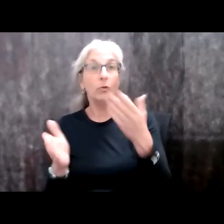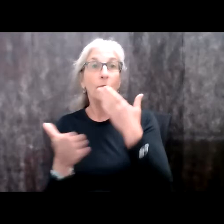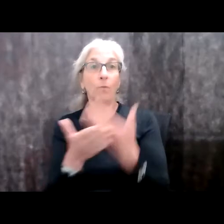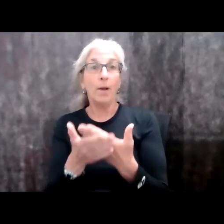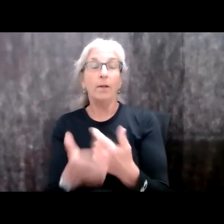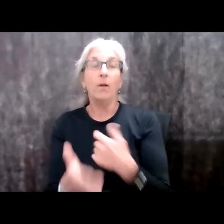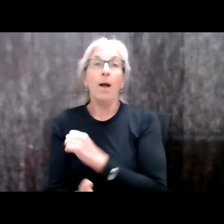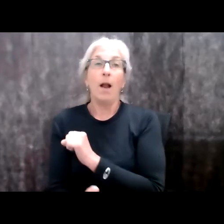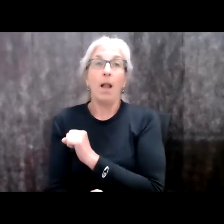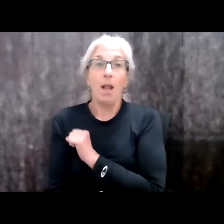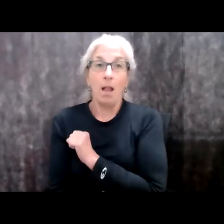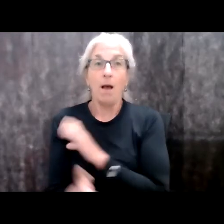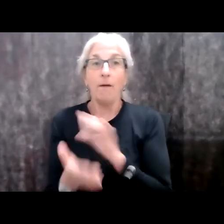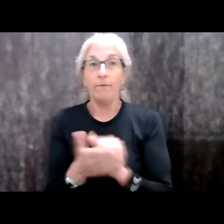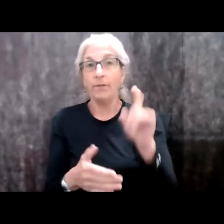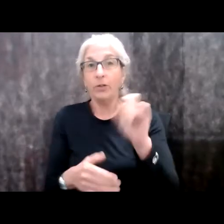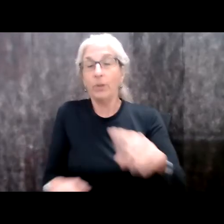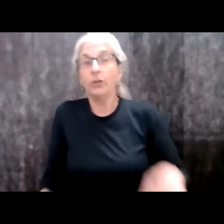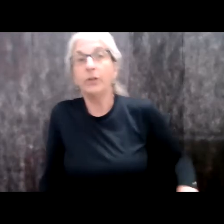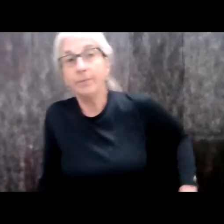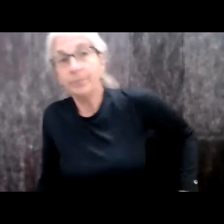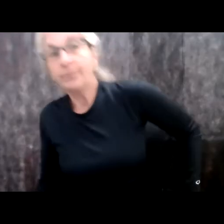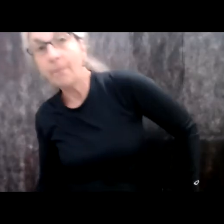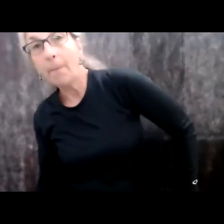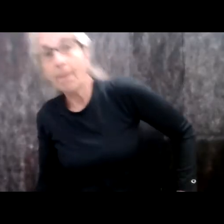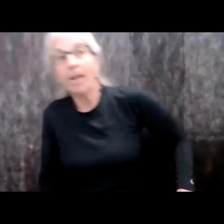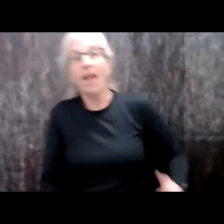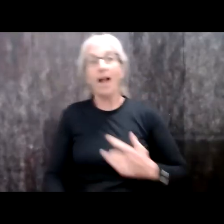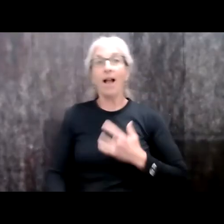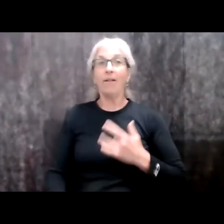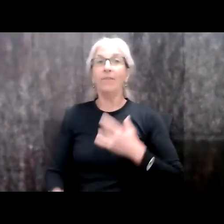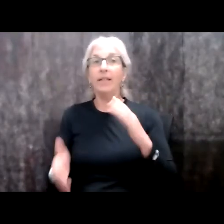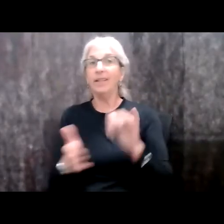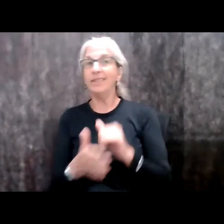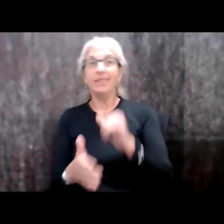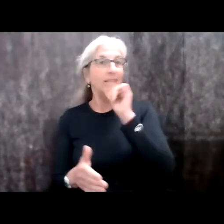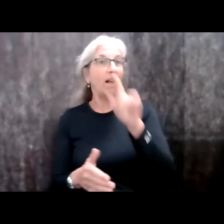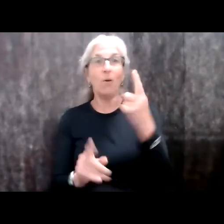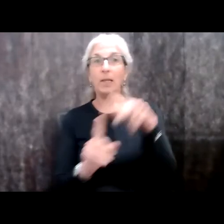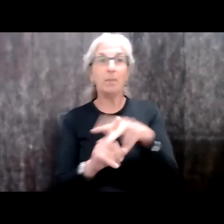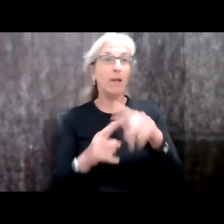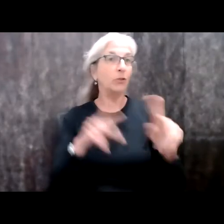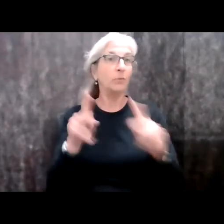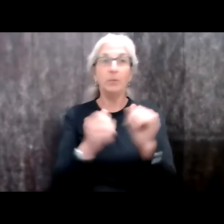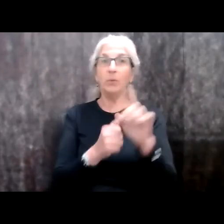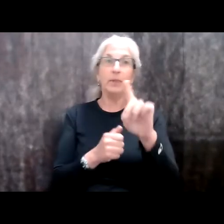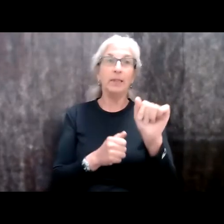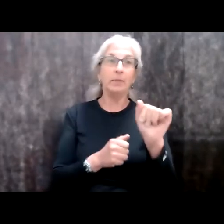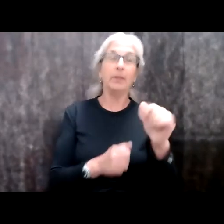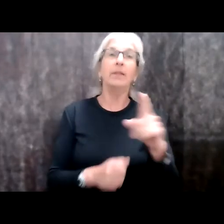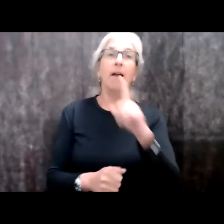this question because I think that this is a question that spans beyond people with disabilities. I am a huge promoter of school